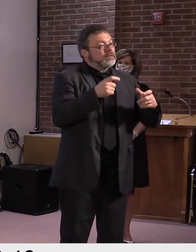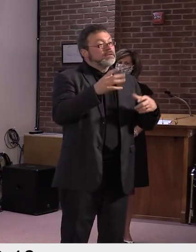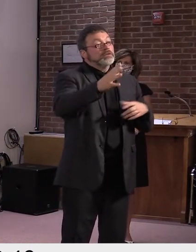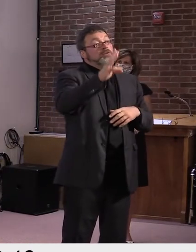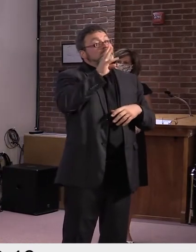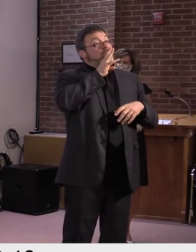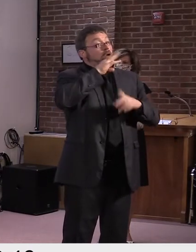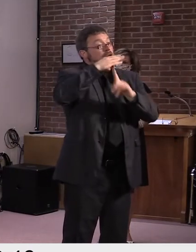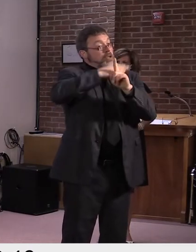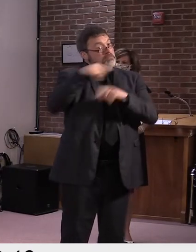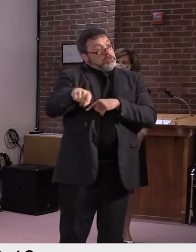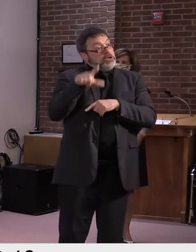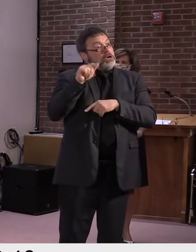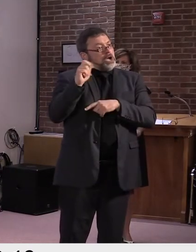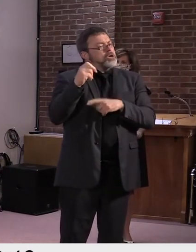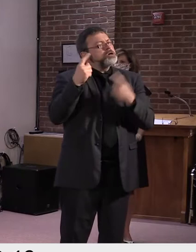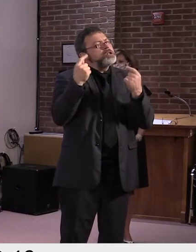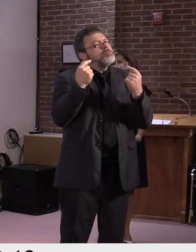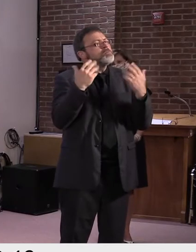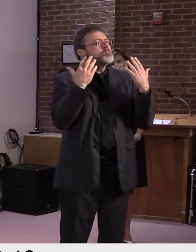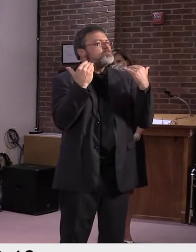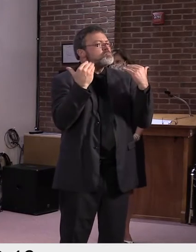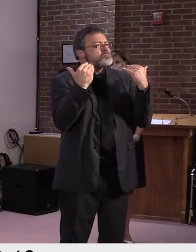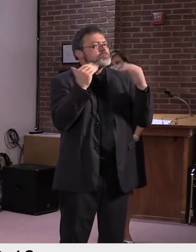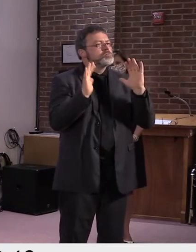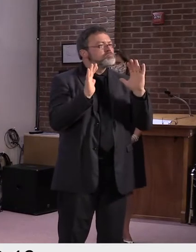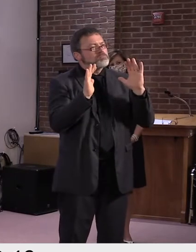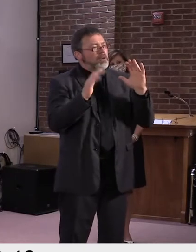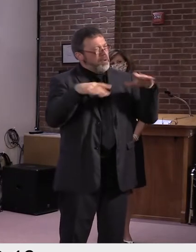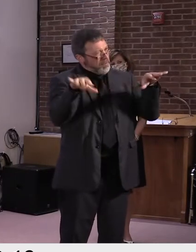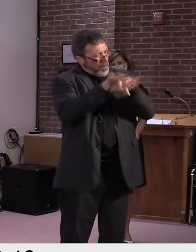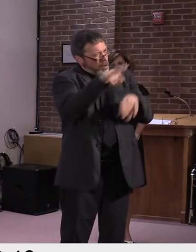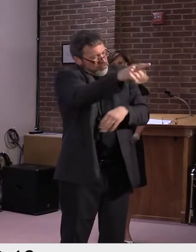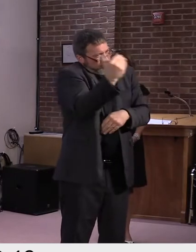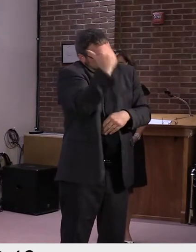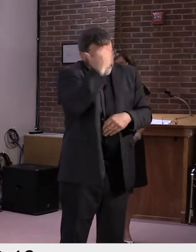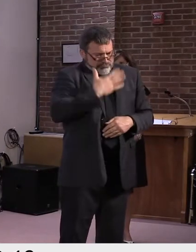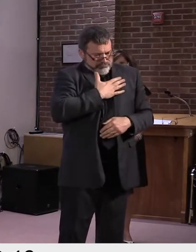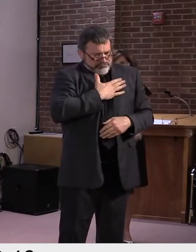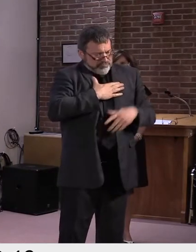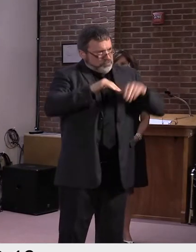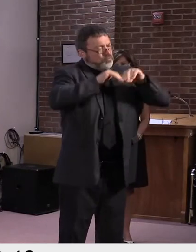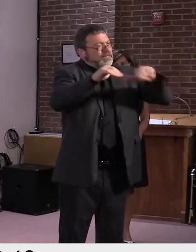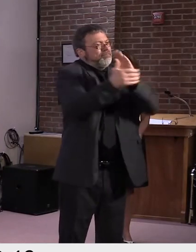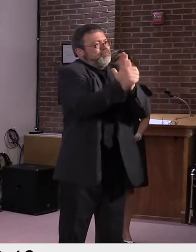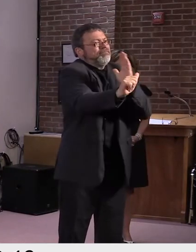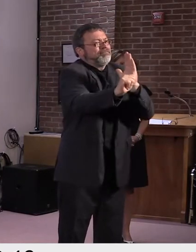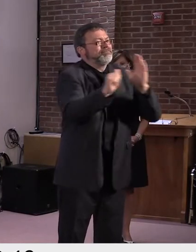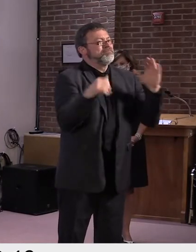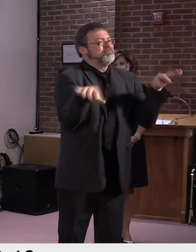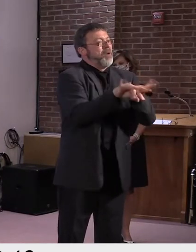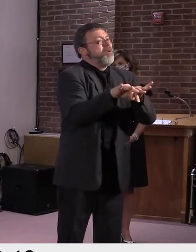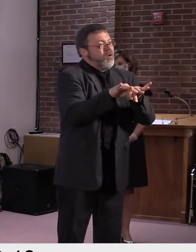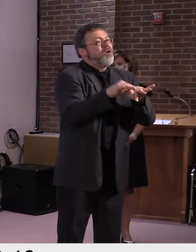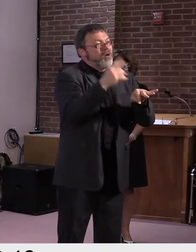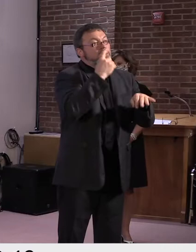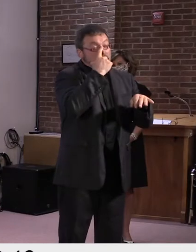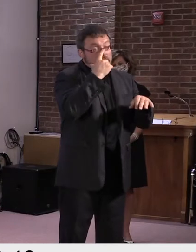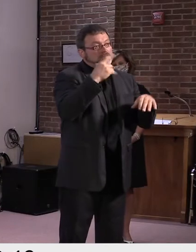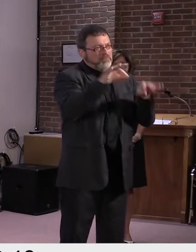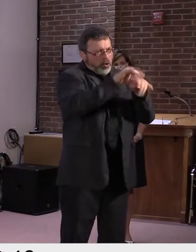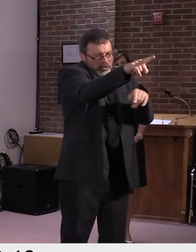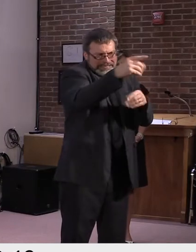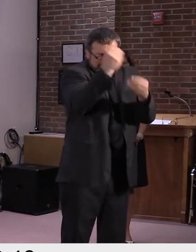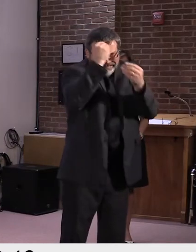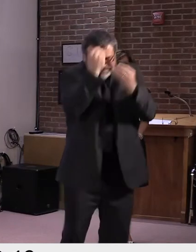your ability. Don't swim alone. Ensure that you use a buddy system, that someone always knows where you are.